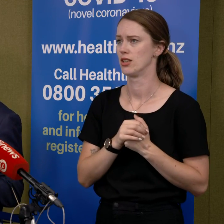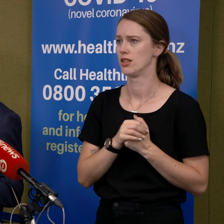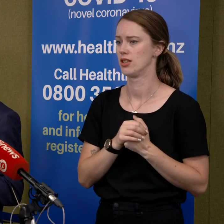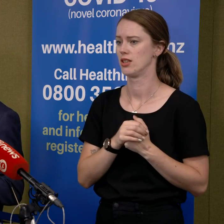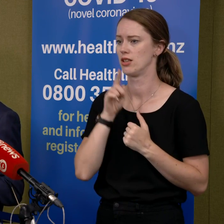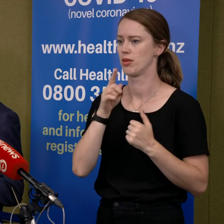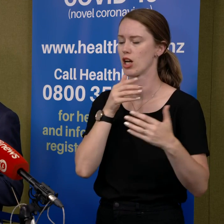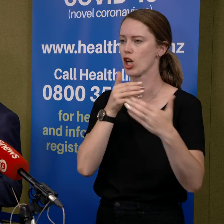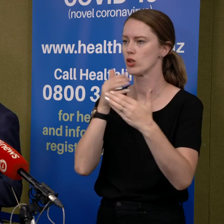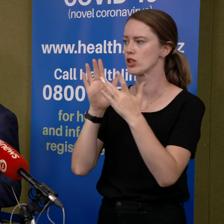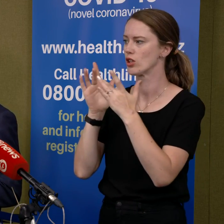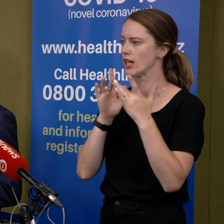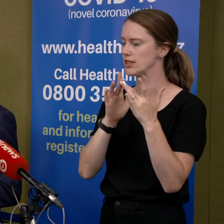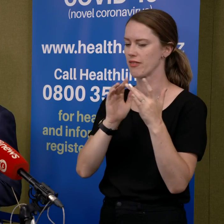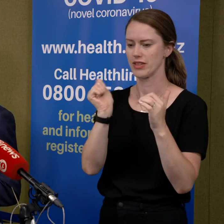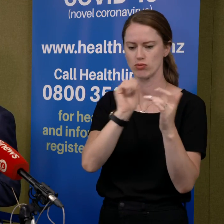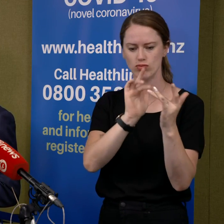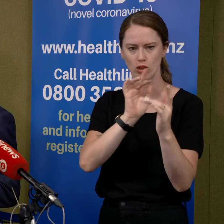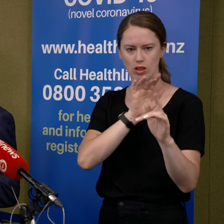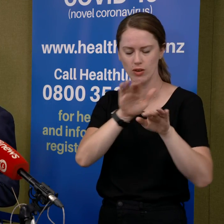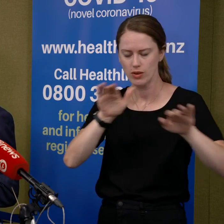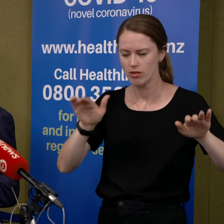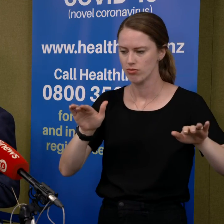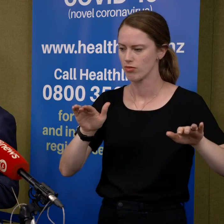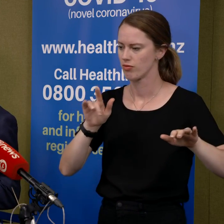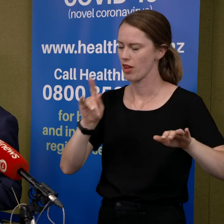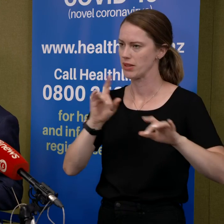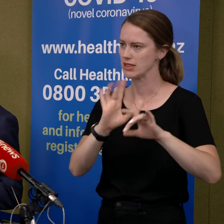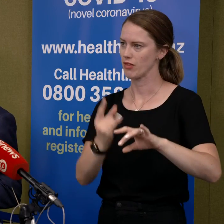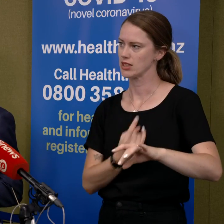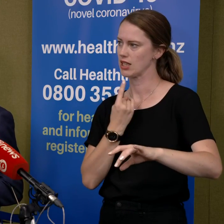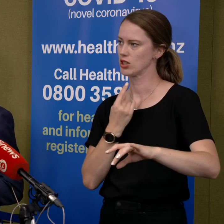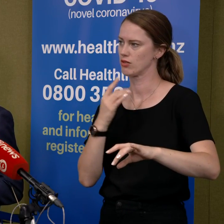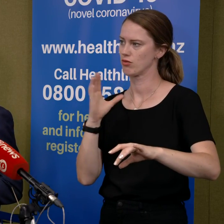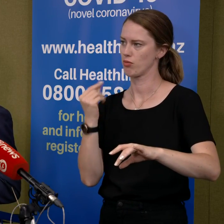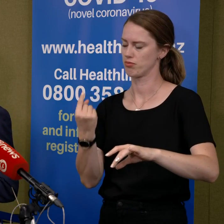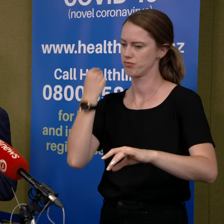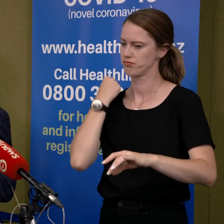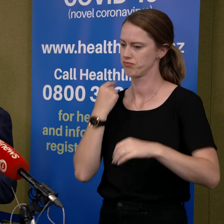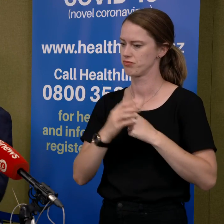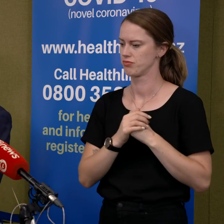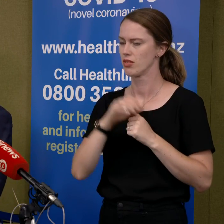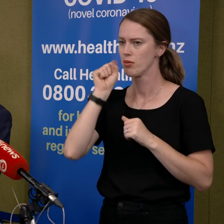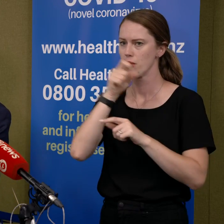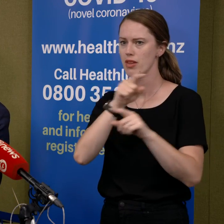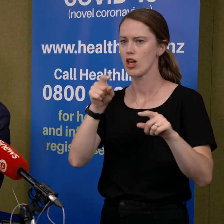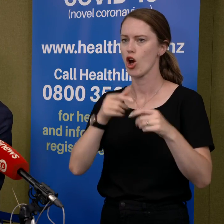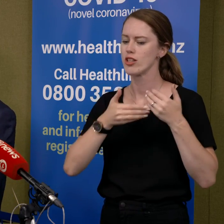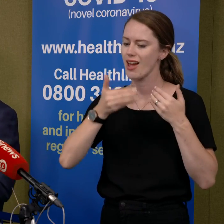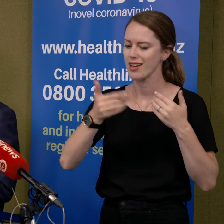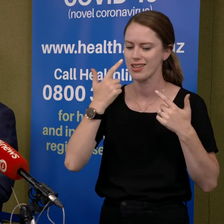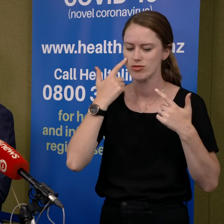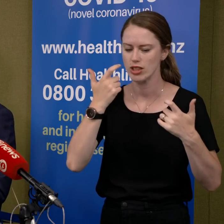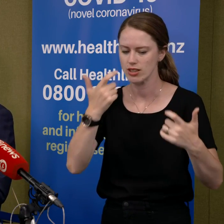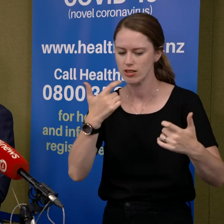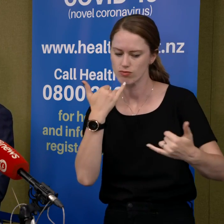but all the close contacts have been contacted and have been in self-isolation since they were contacted, and remember they're on daily check-ins